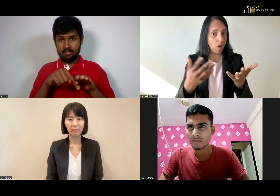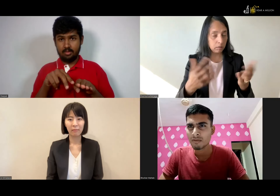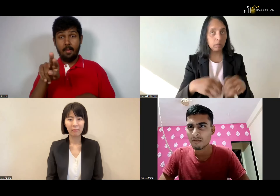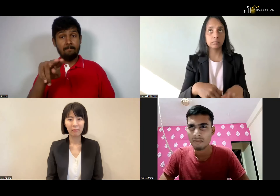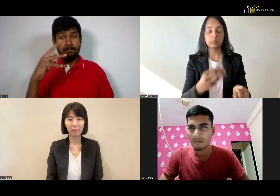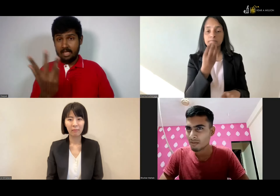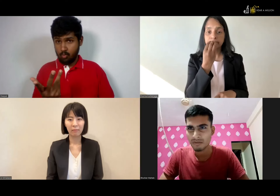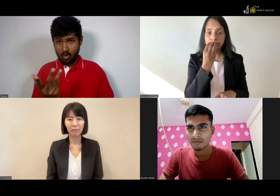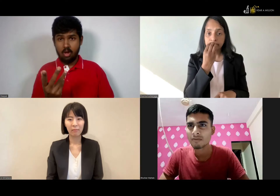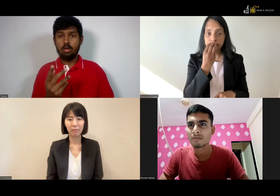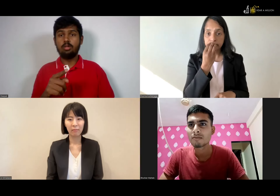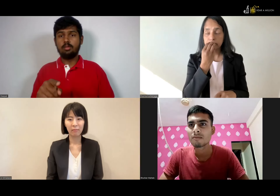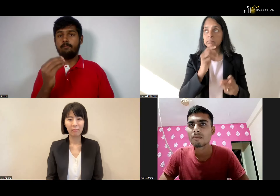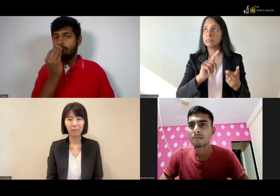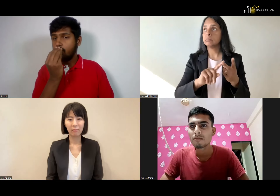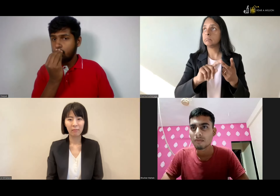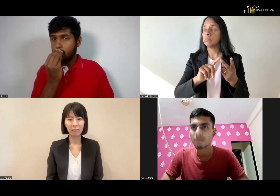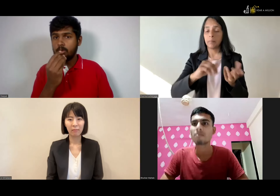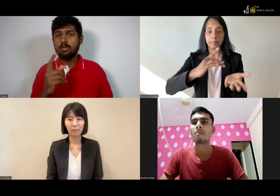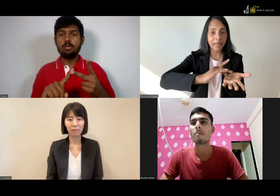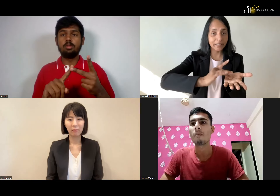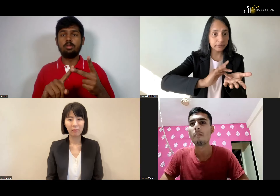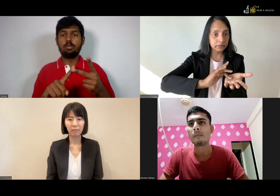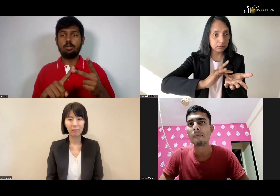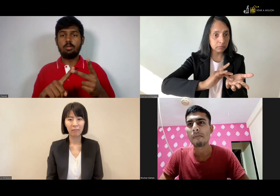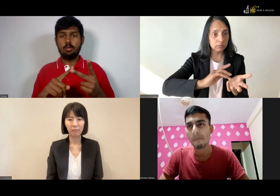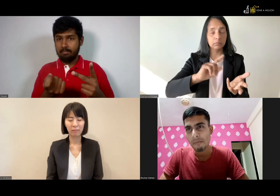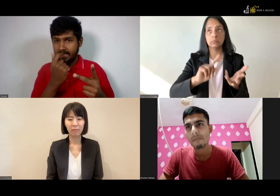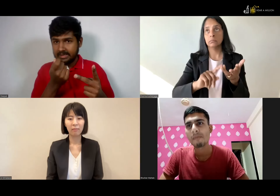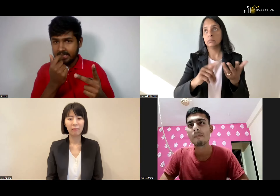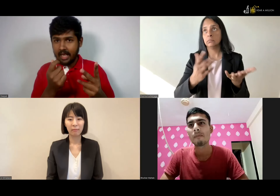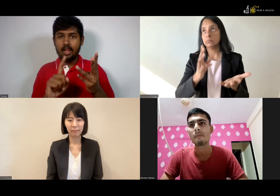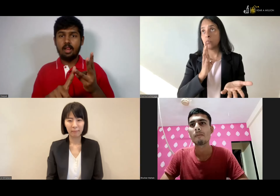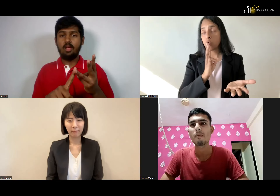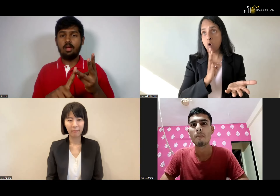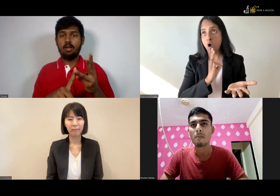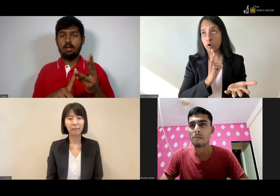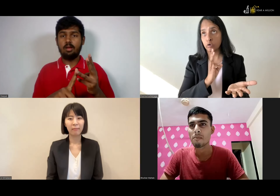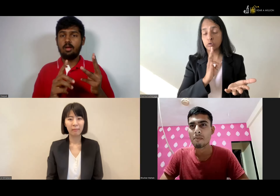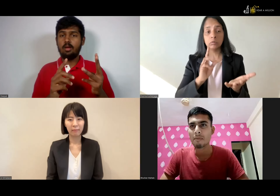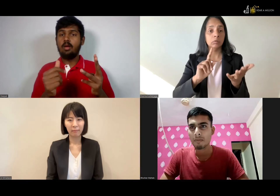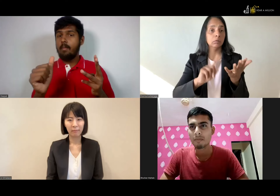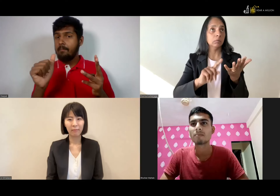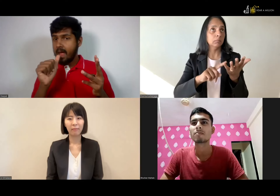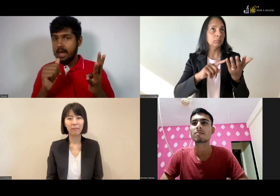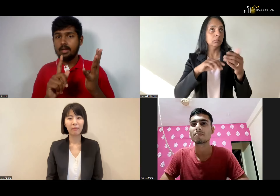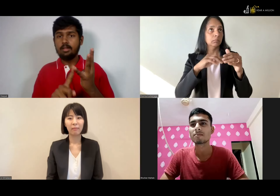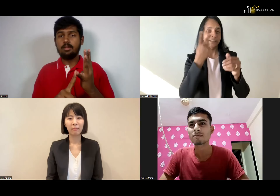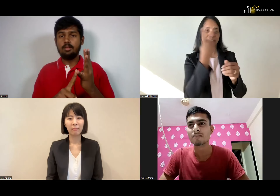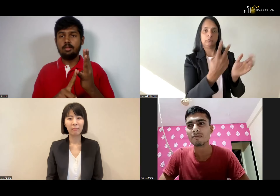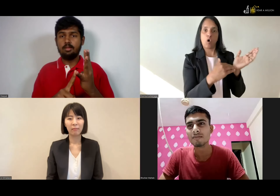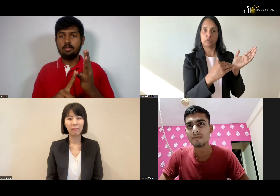So, health equity, what does it mean? Like when you eat or when you have to take